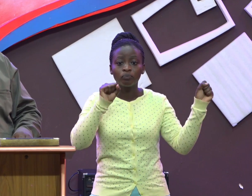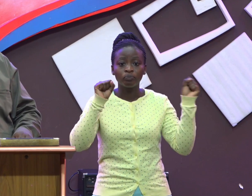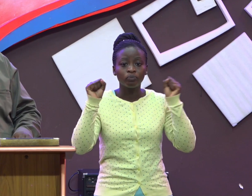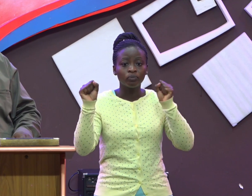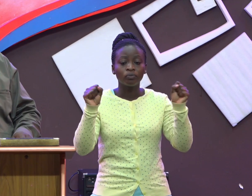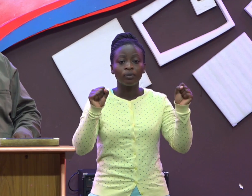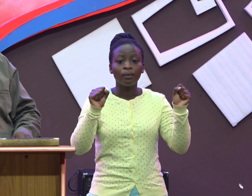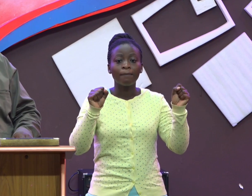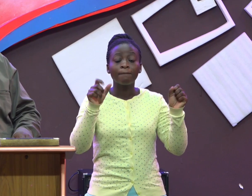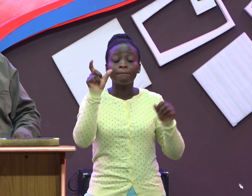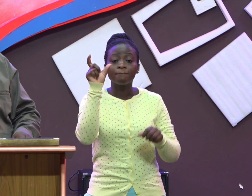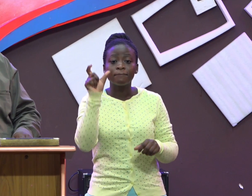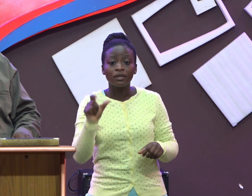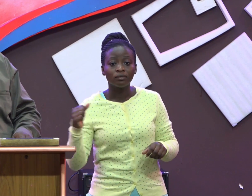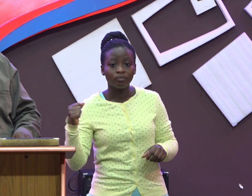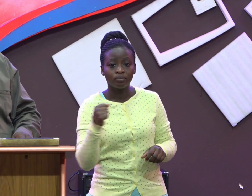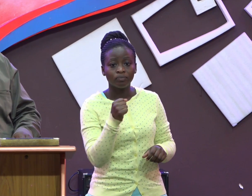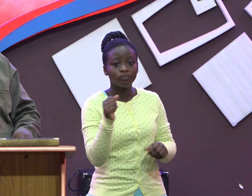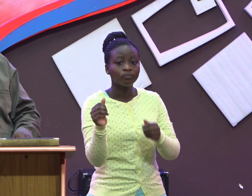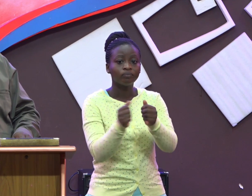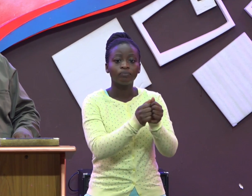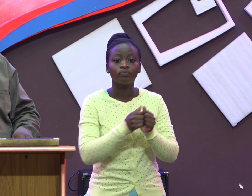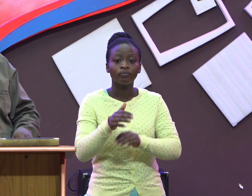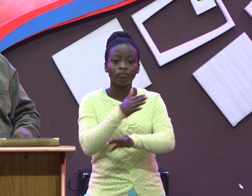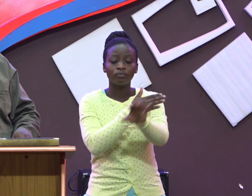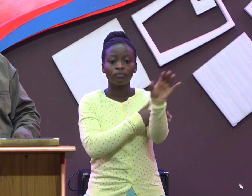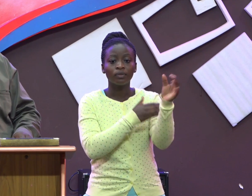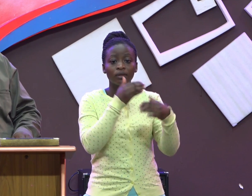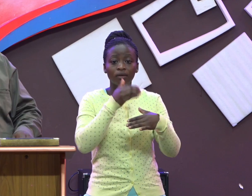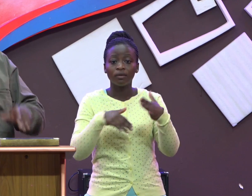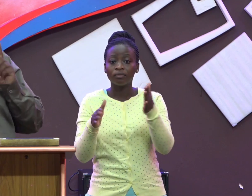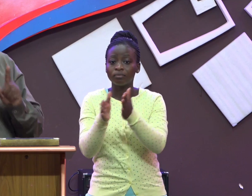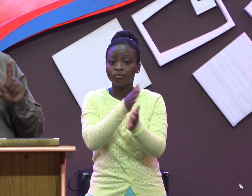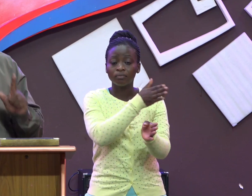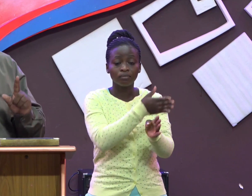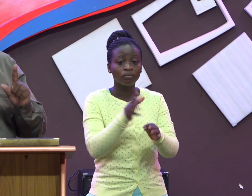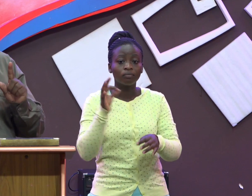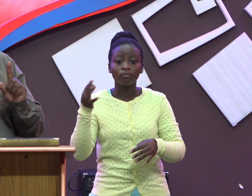For someone to walk with God in the guidance of God.